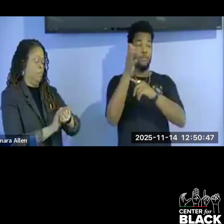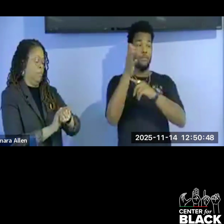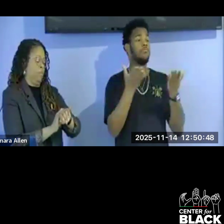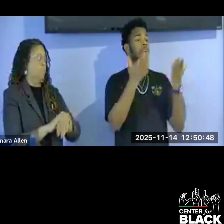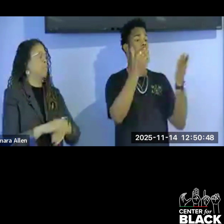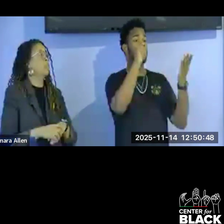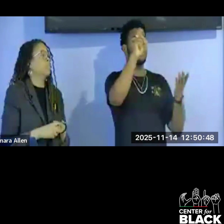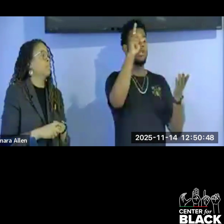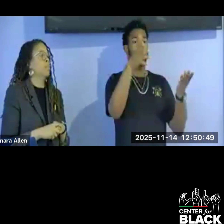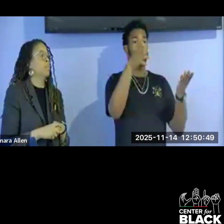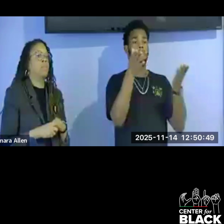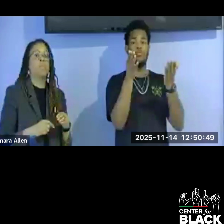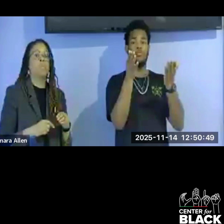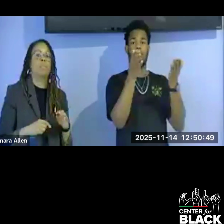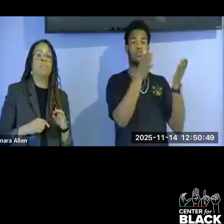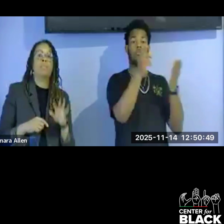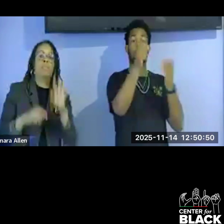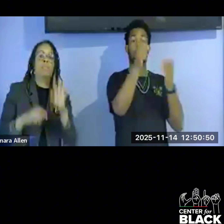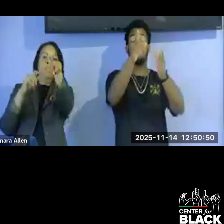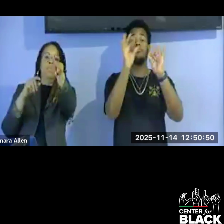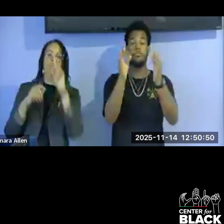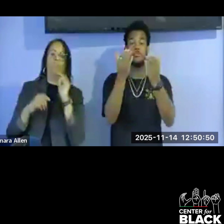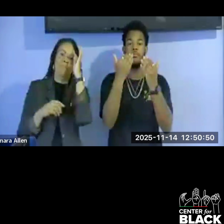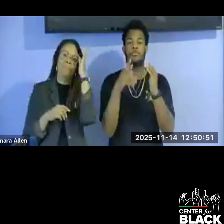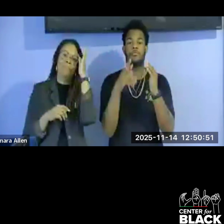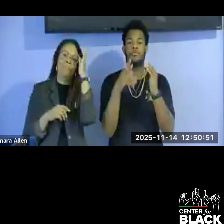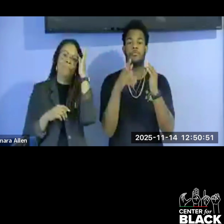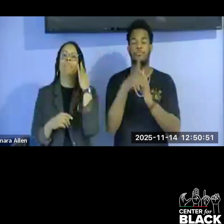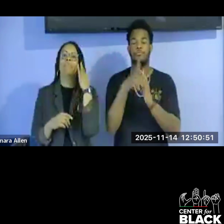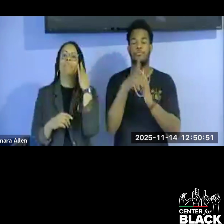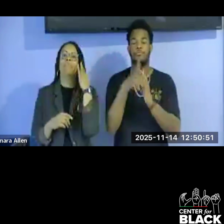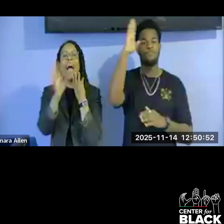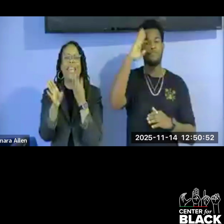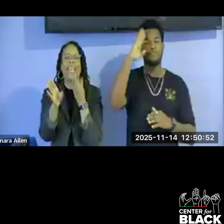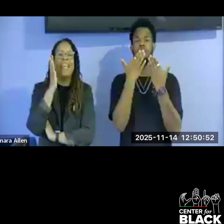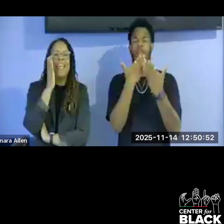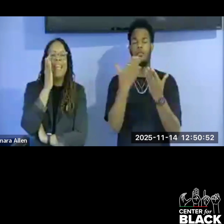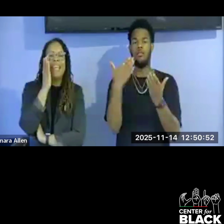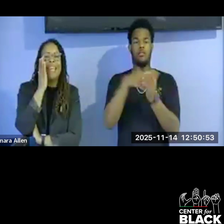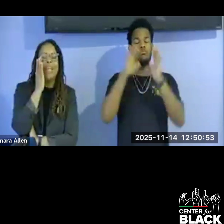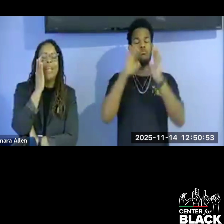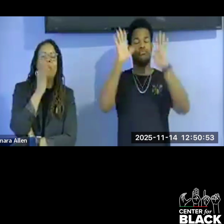advocate. Thank you. We have about 5 minutes left.